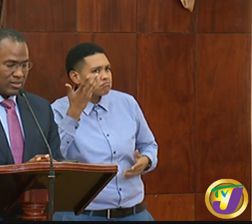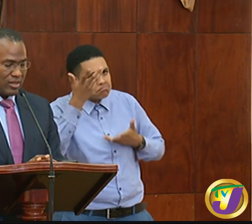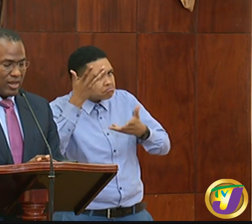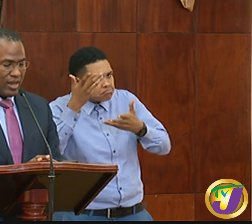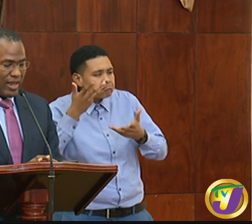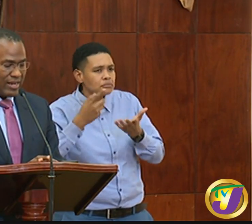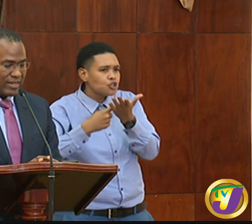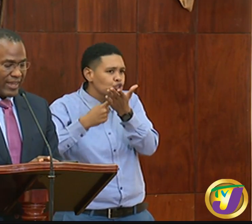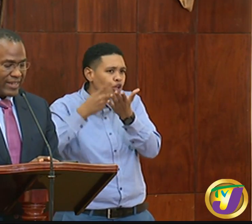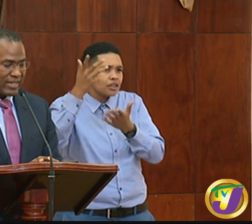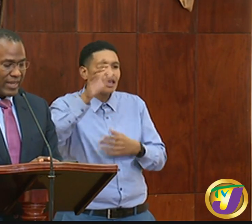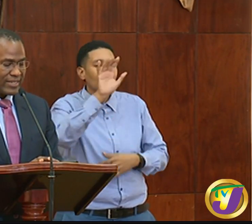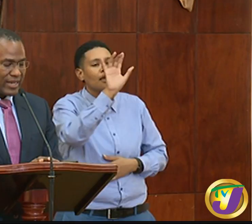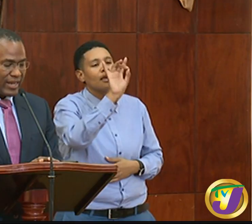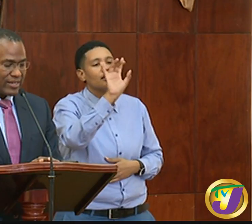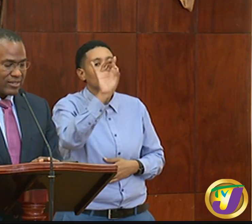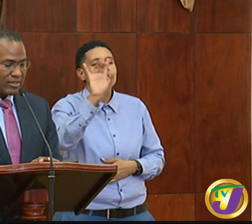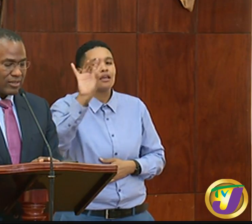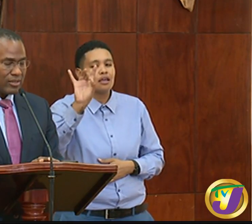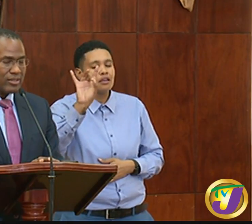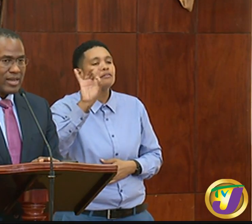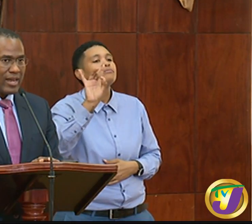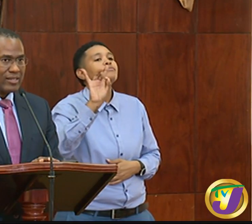Center at